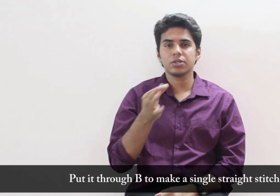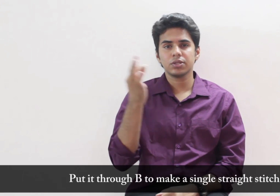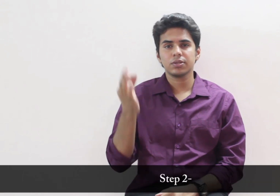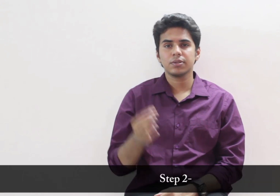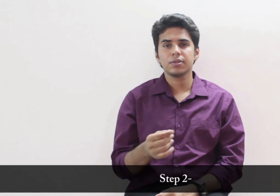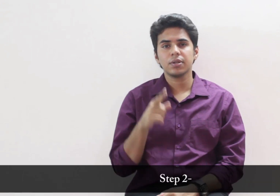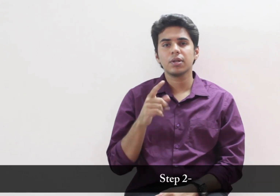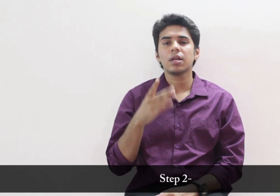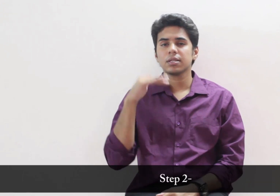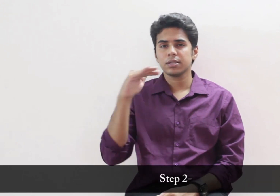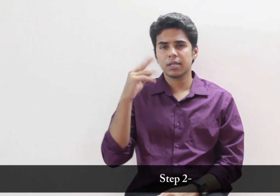Step 2.